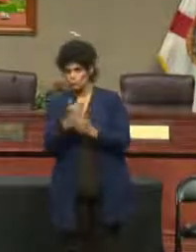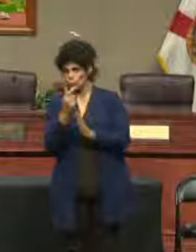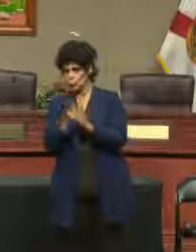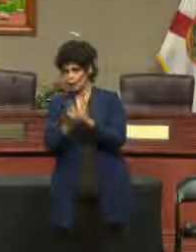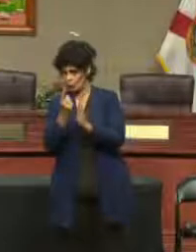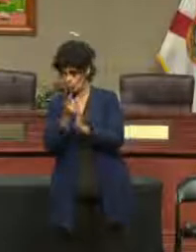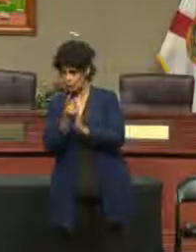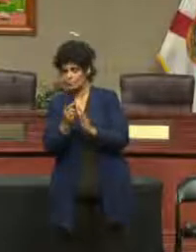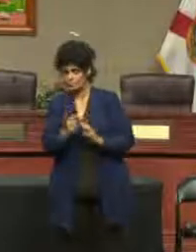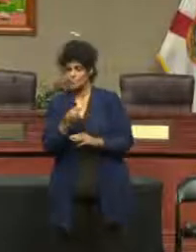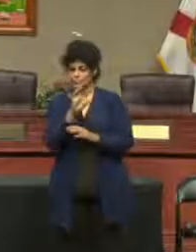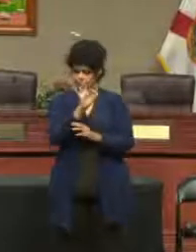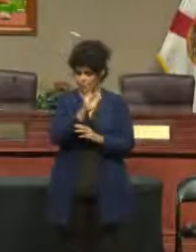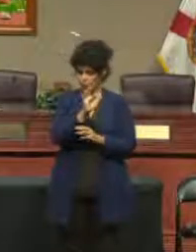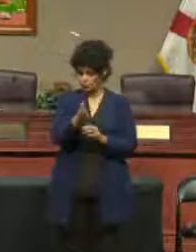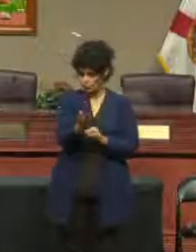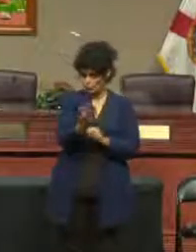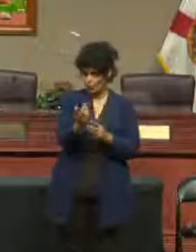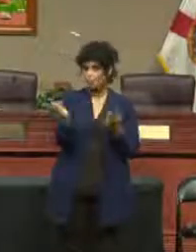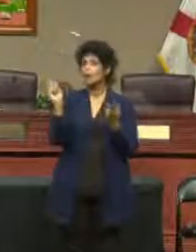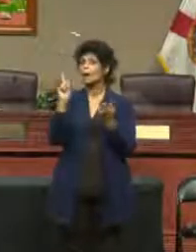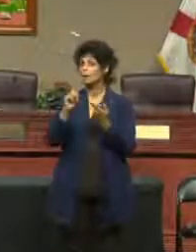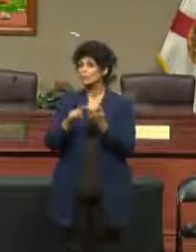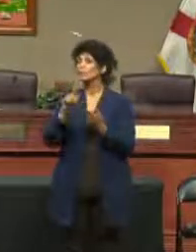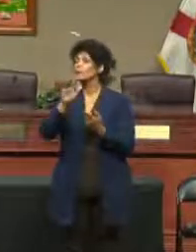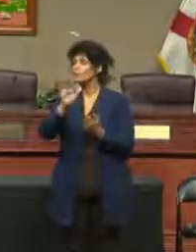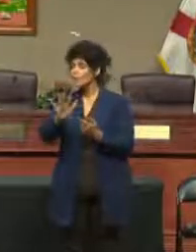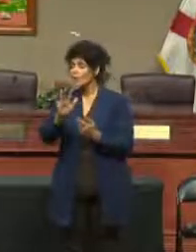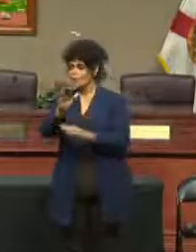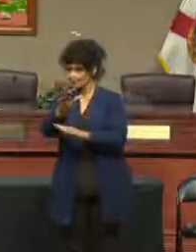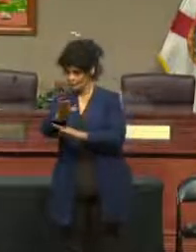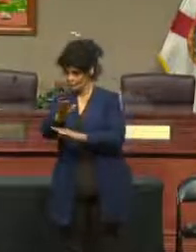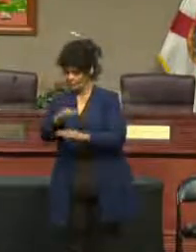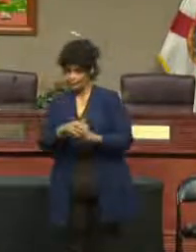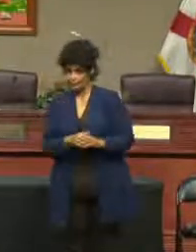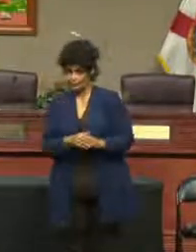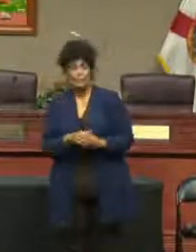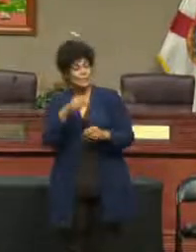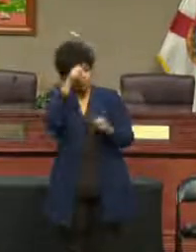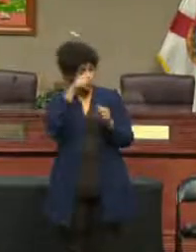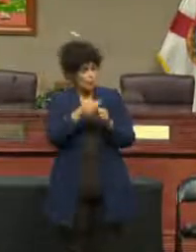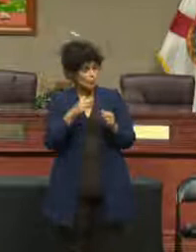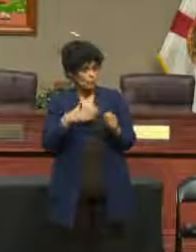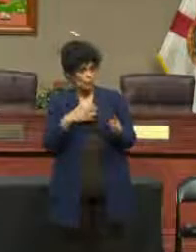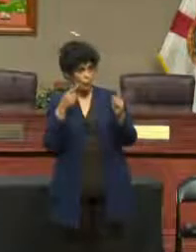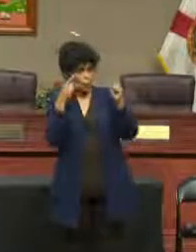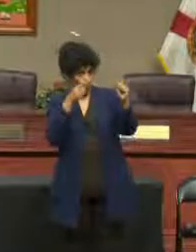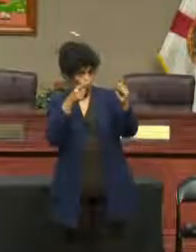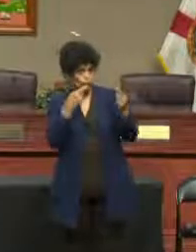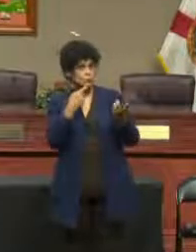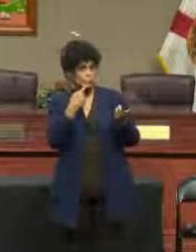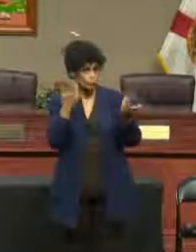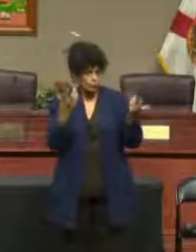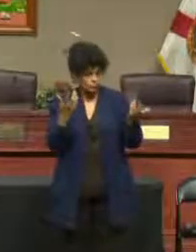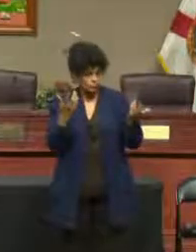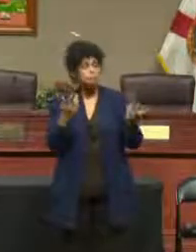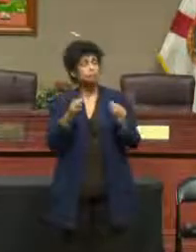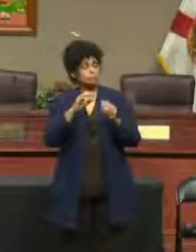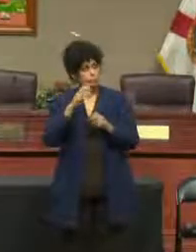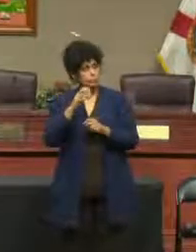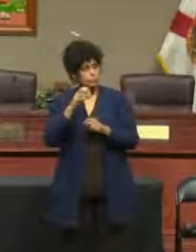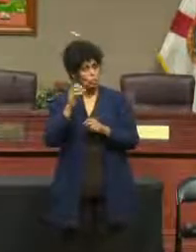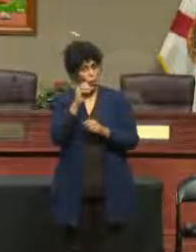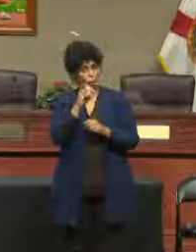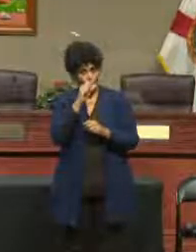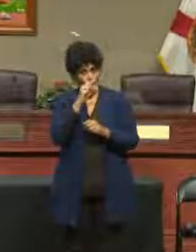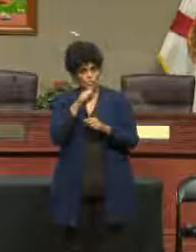operating 9 a.m. to 5 p.m. As I mentioned in my goals, Orange County continues to work to provide